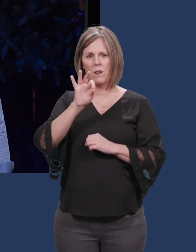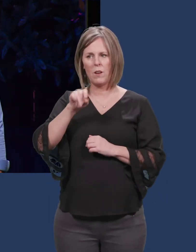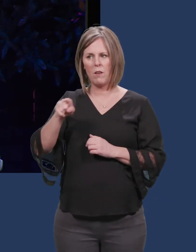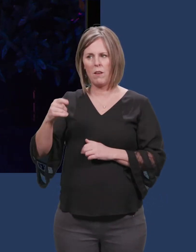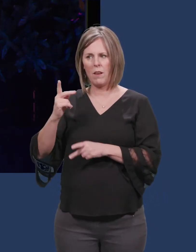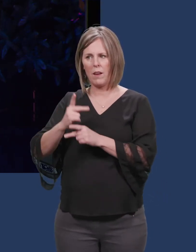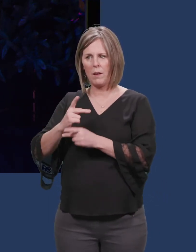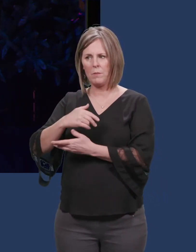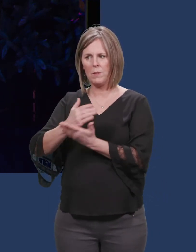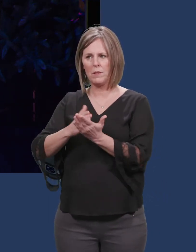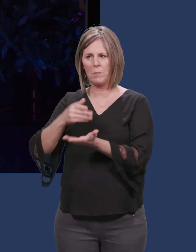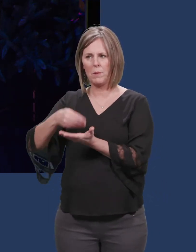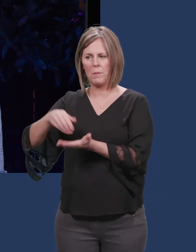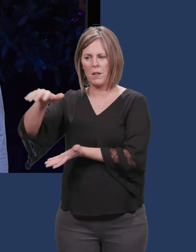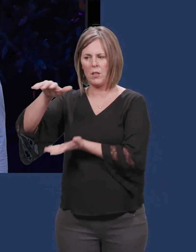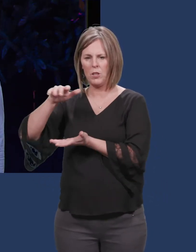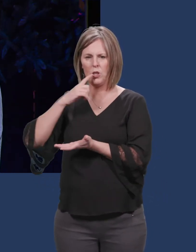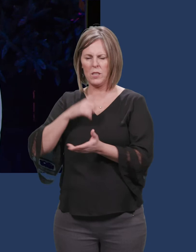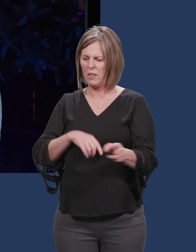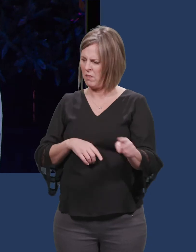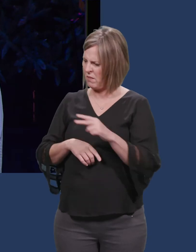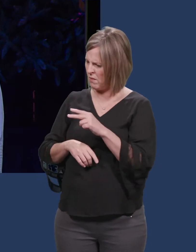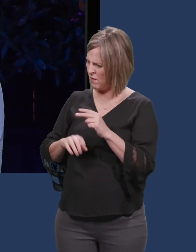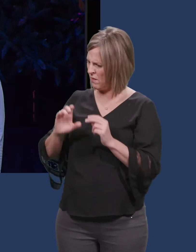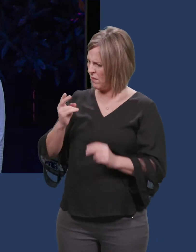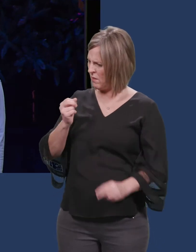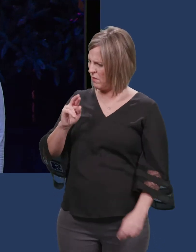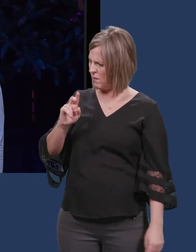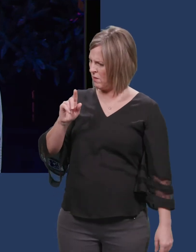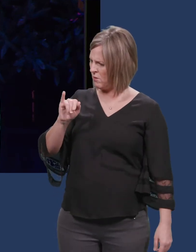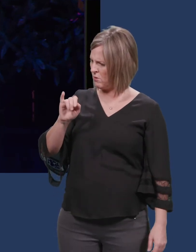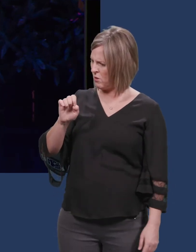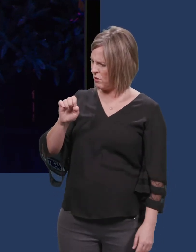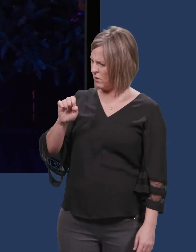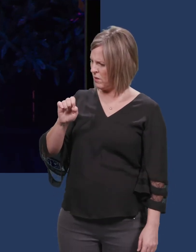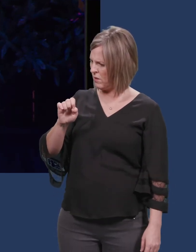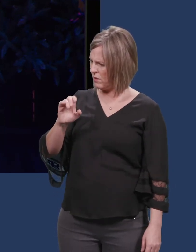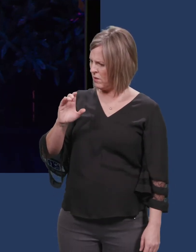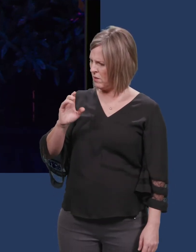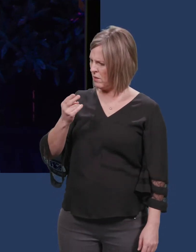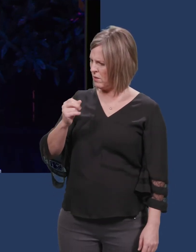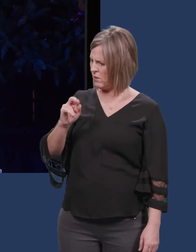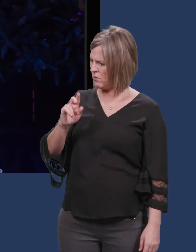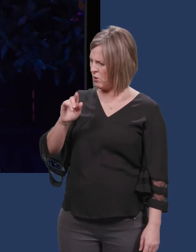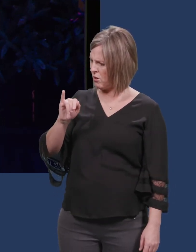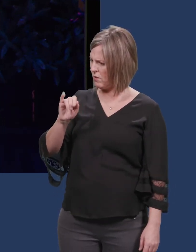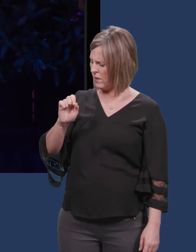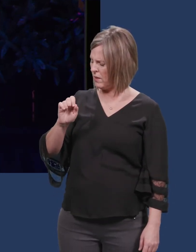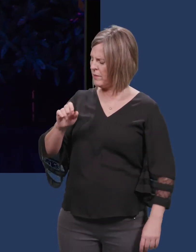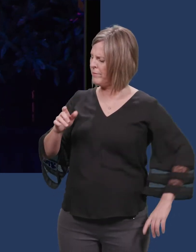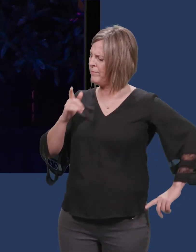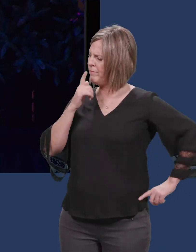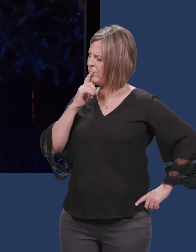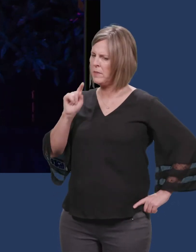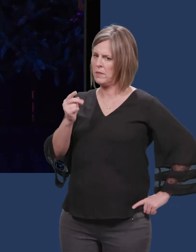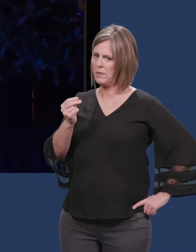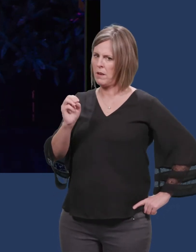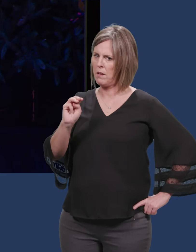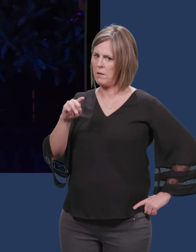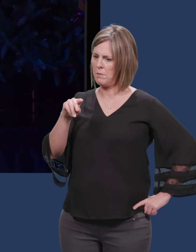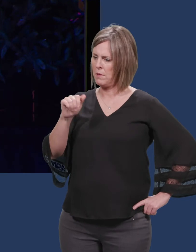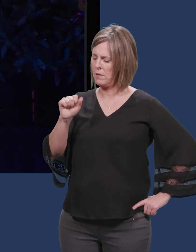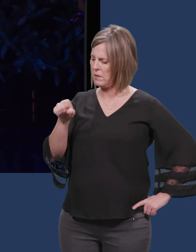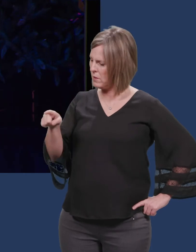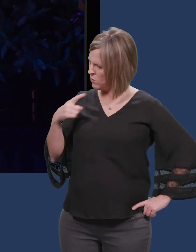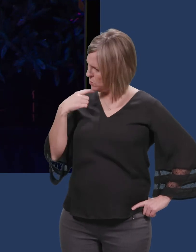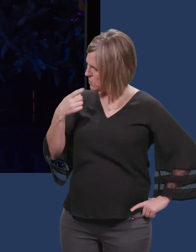she looked at him and she said, Charlie, because that's what C.T. Studd stood for, Charlie Thomas. She said, Charlie, you